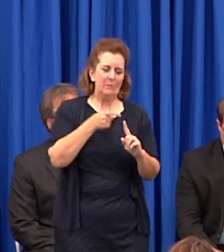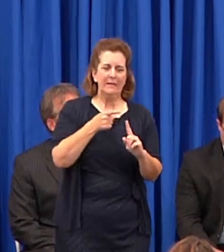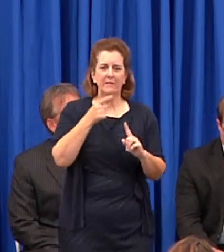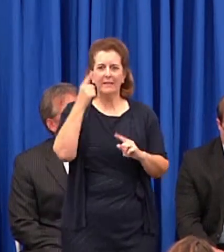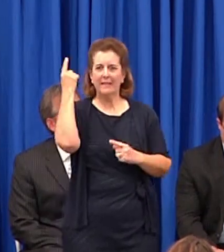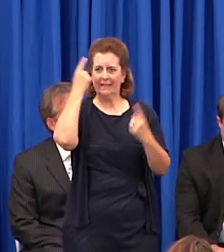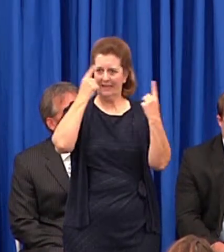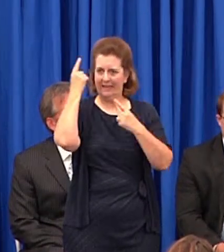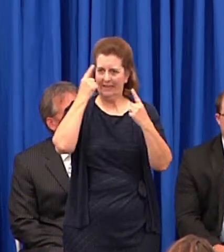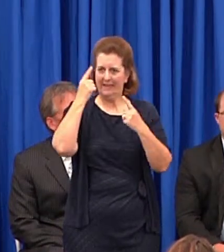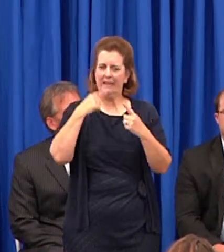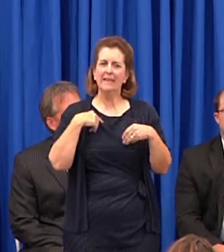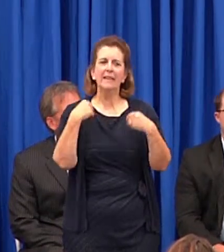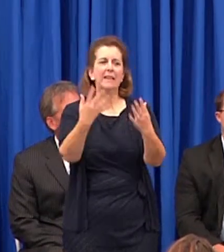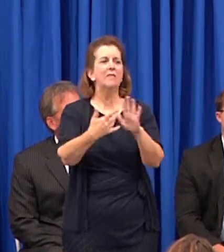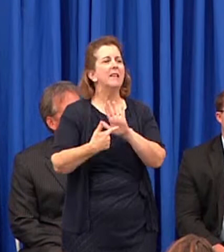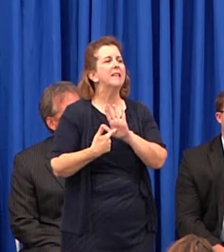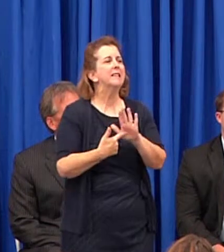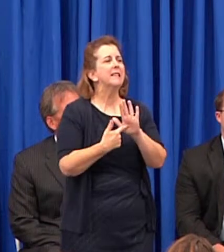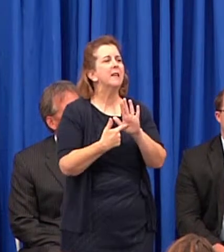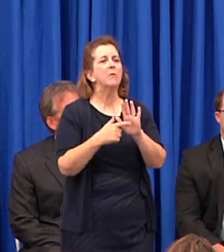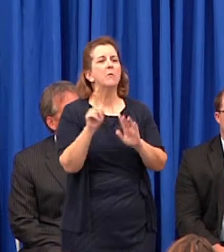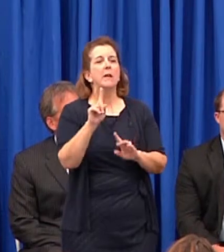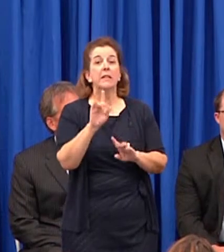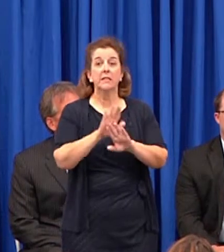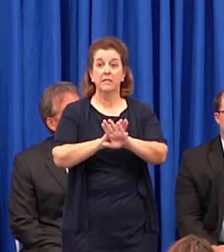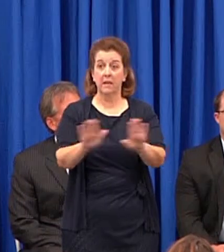you an example of what critical thinking is not.